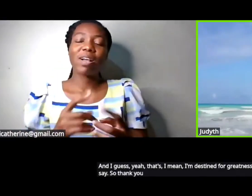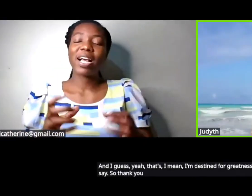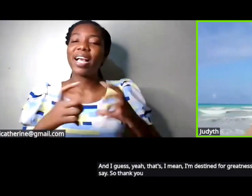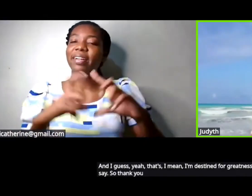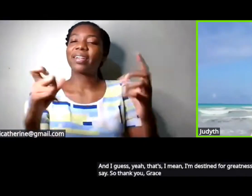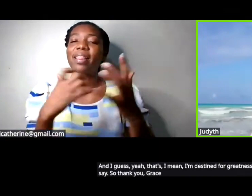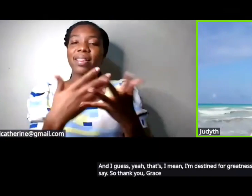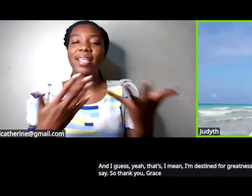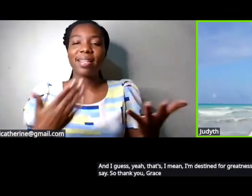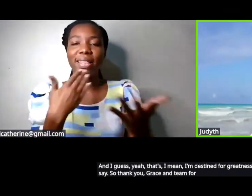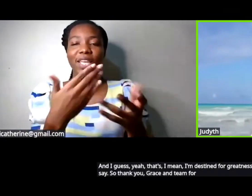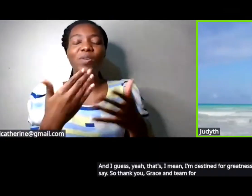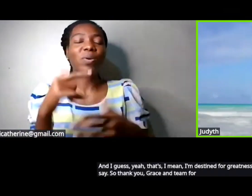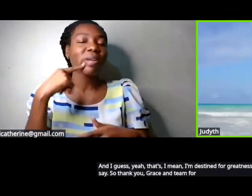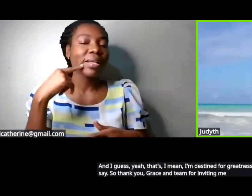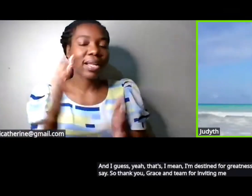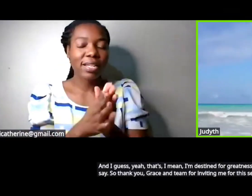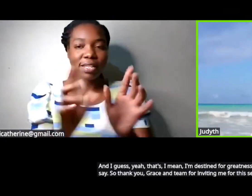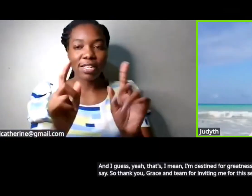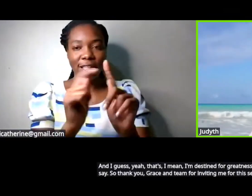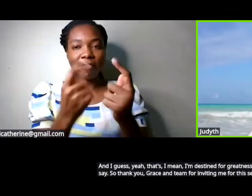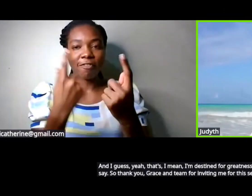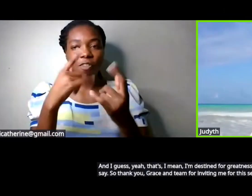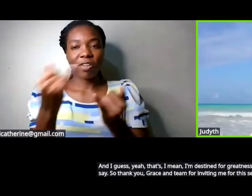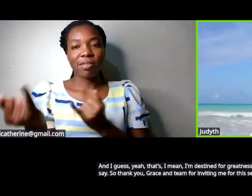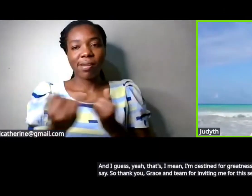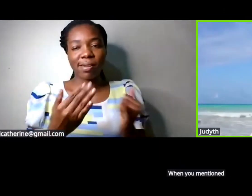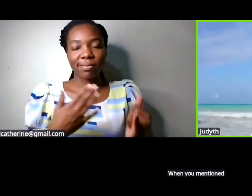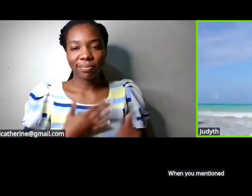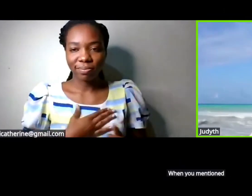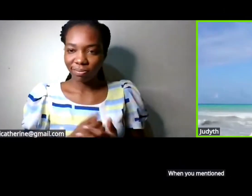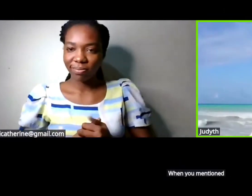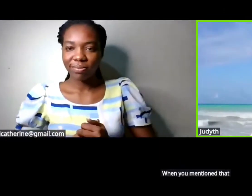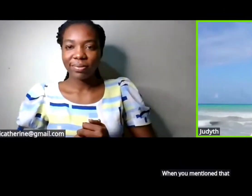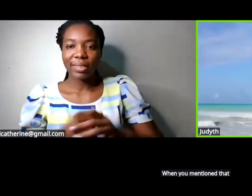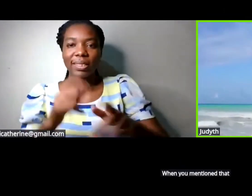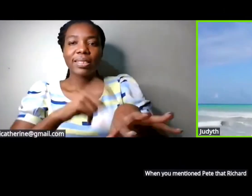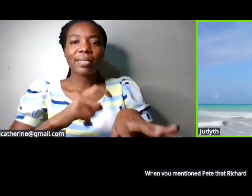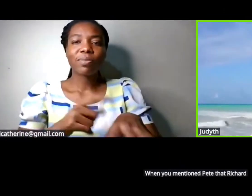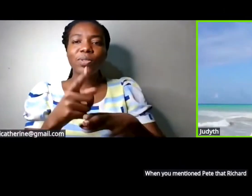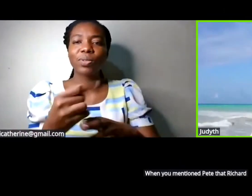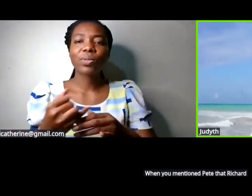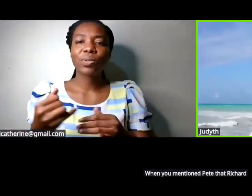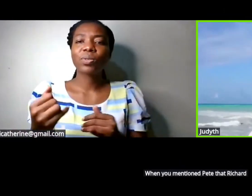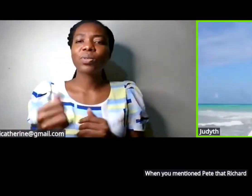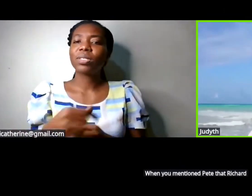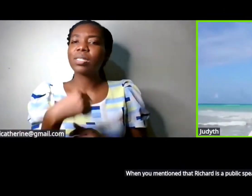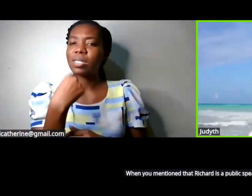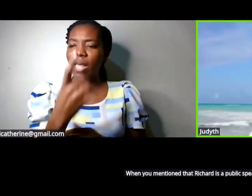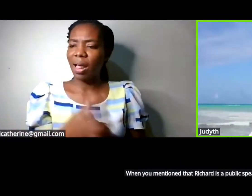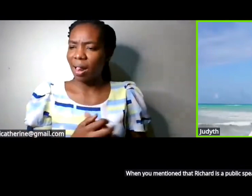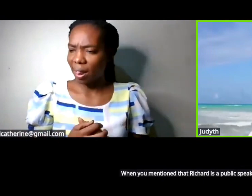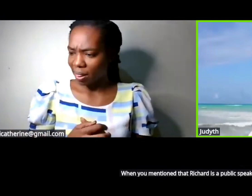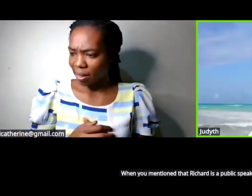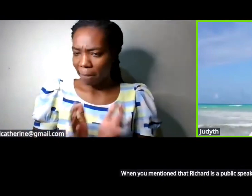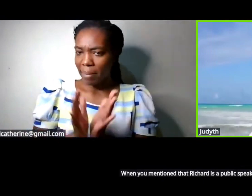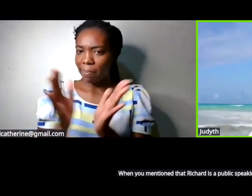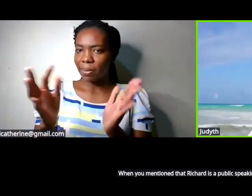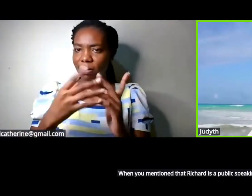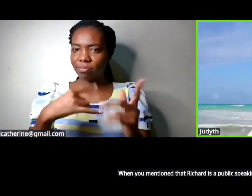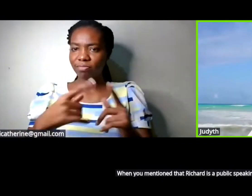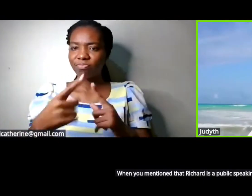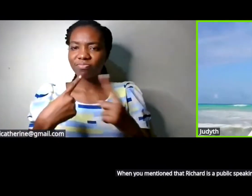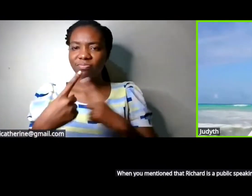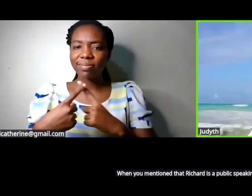team, for inviting me for this session. When you mentioned that Richard is a public speaking guru, I shuddered